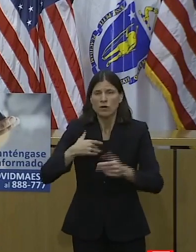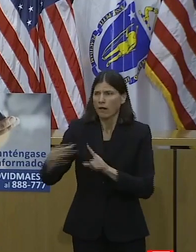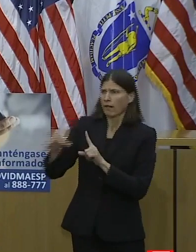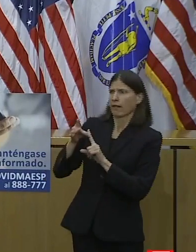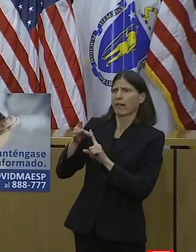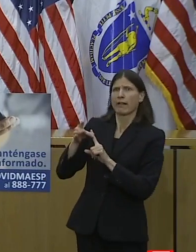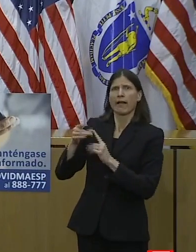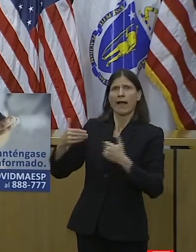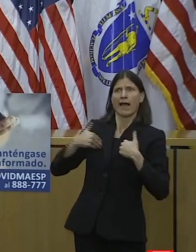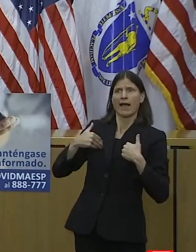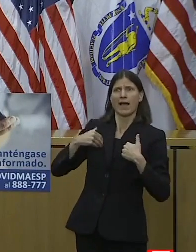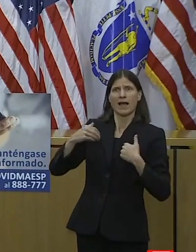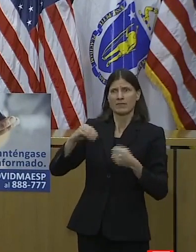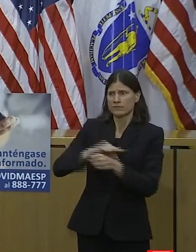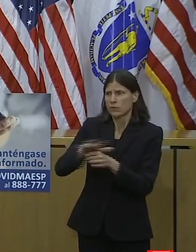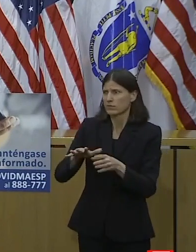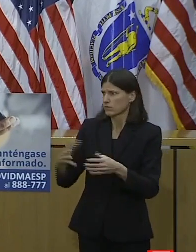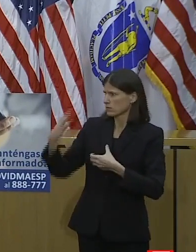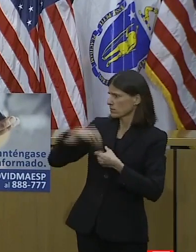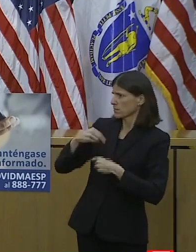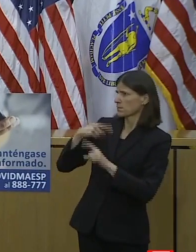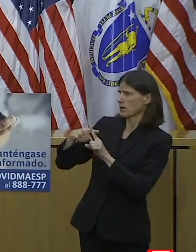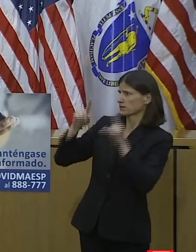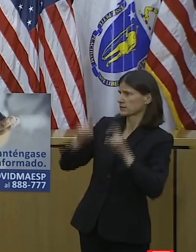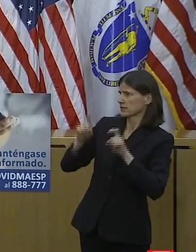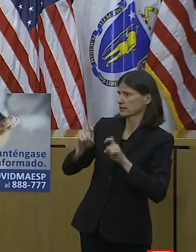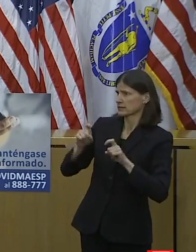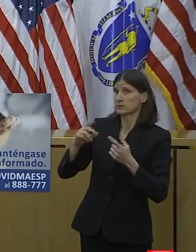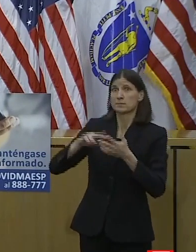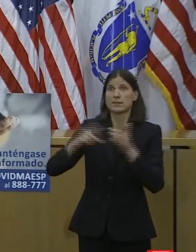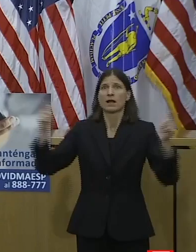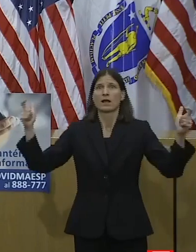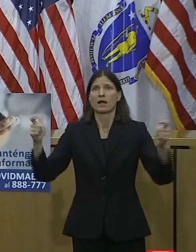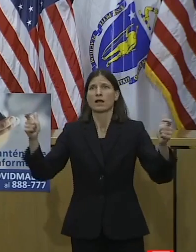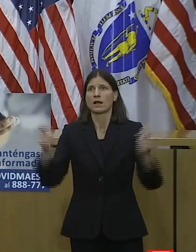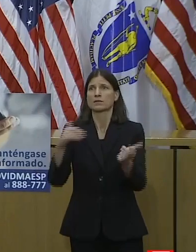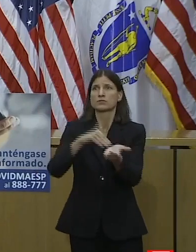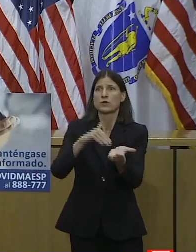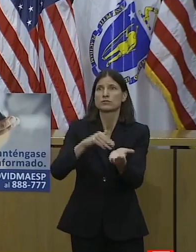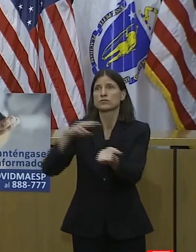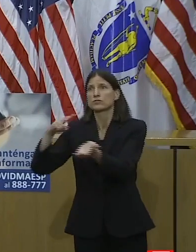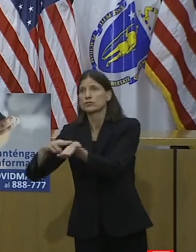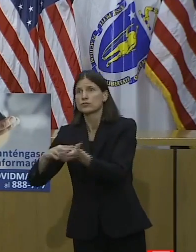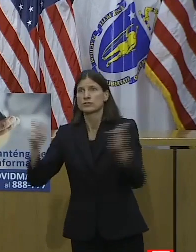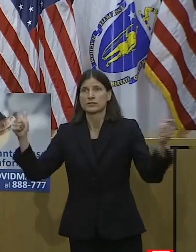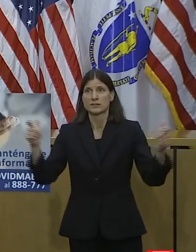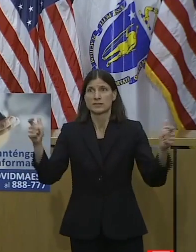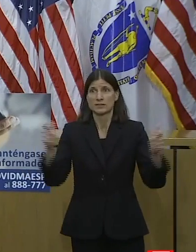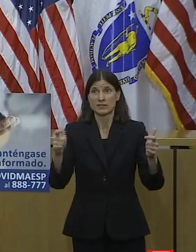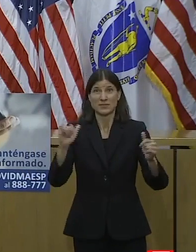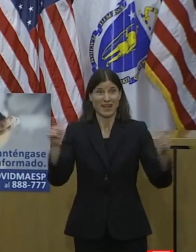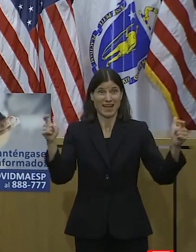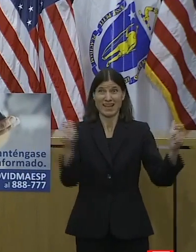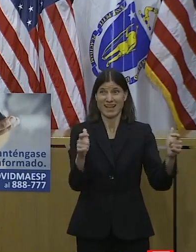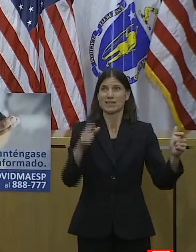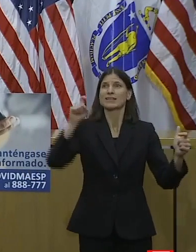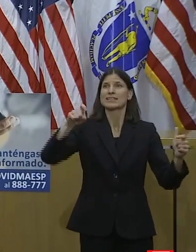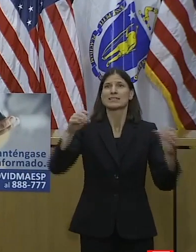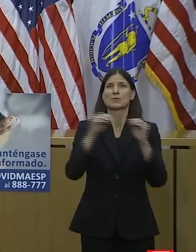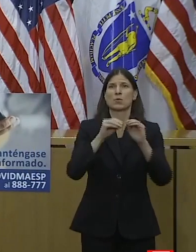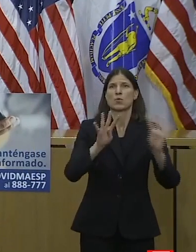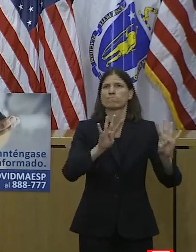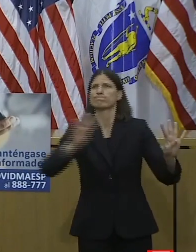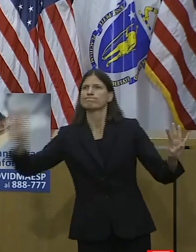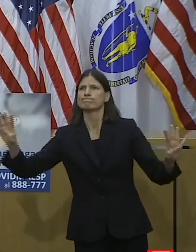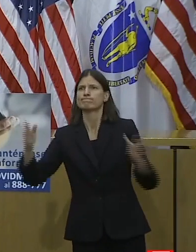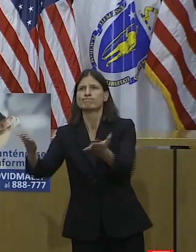care portal to match individuals that have registered through the portal with the staffing requests submitted by facilities.